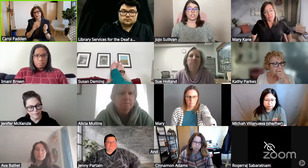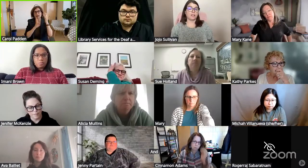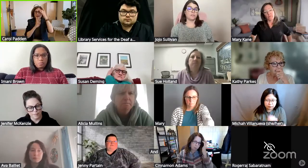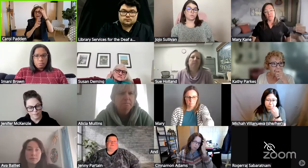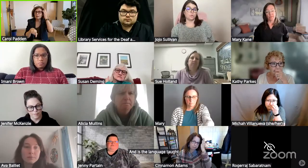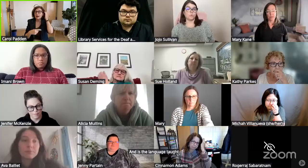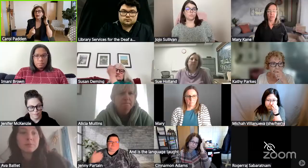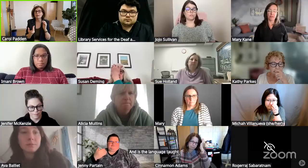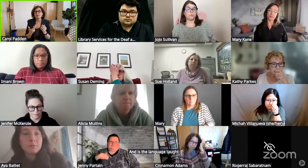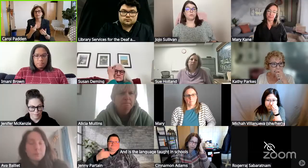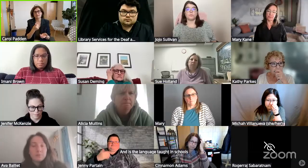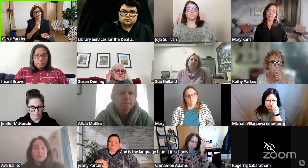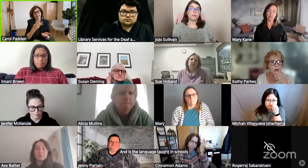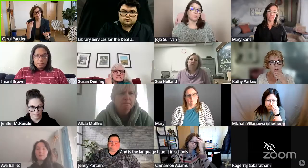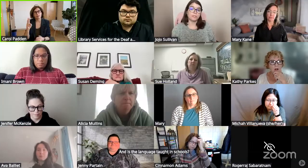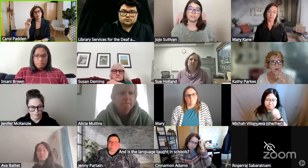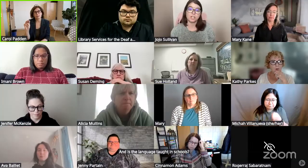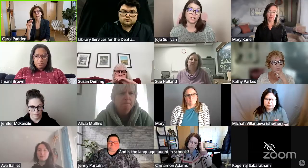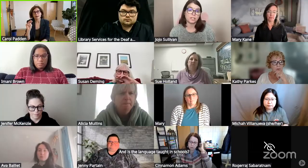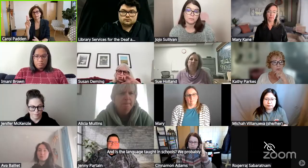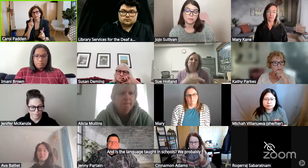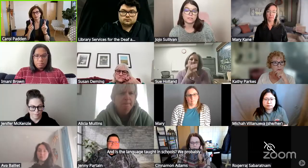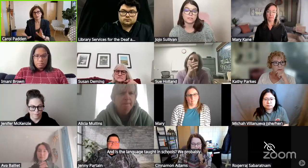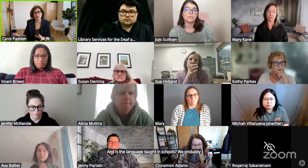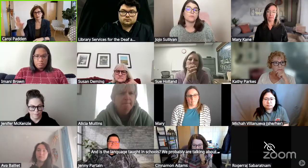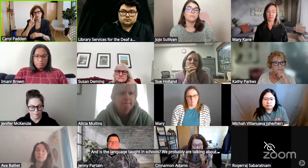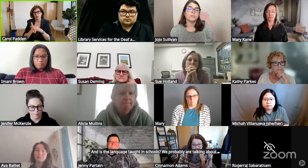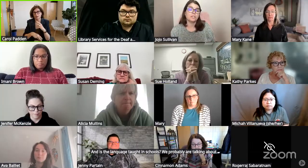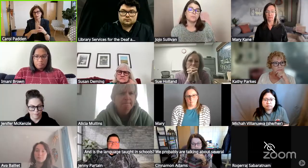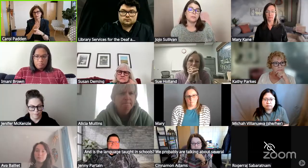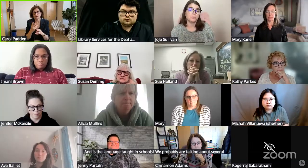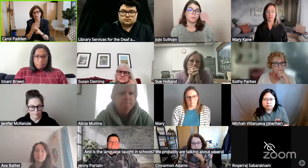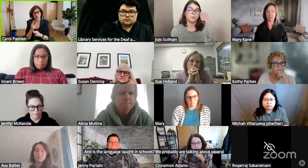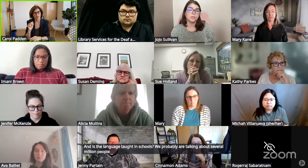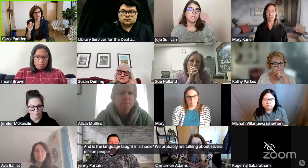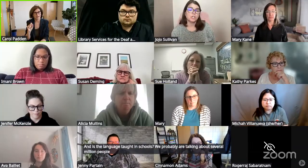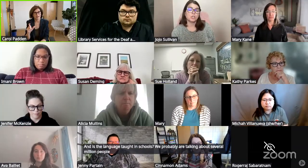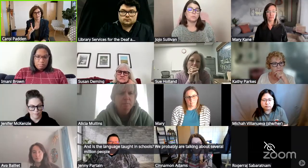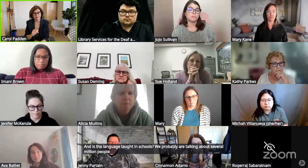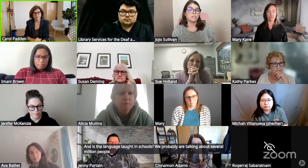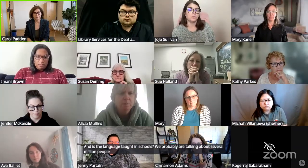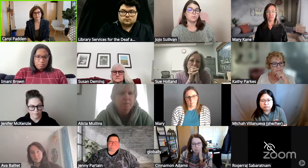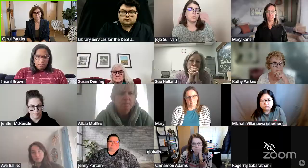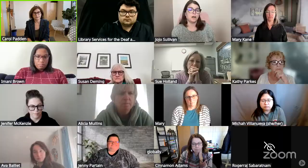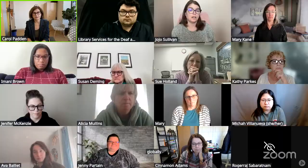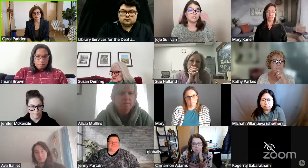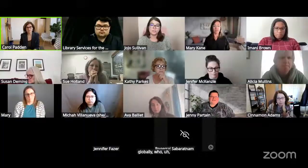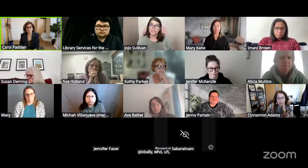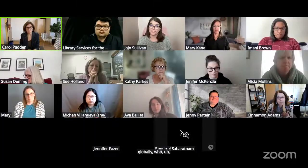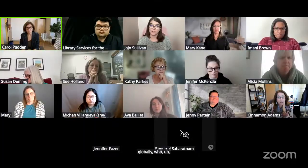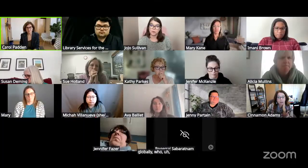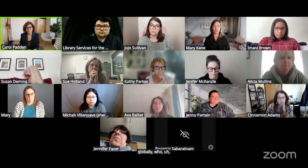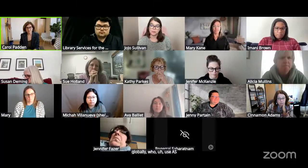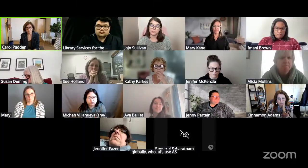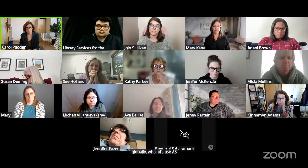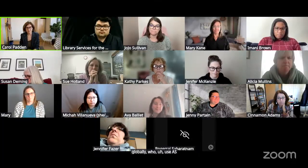taught in schools, we probably are talking about several million people globally who use ASL primarily.